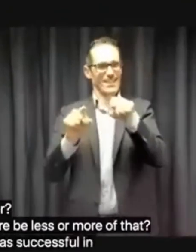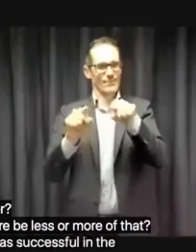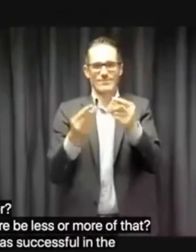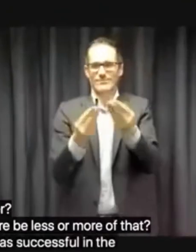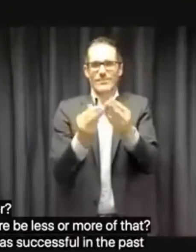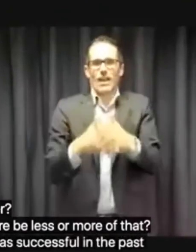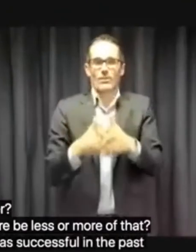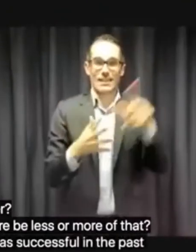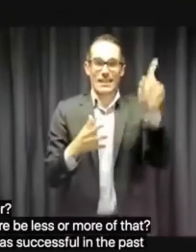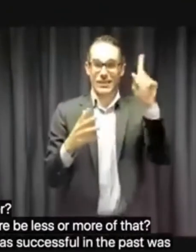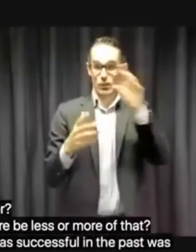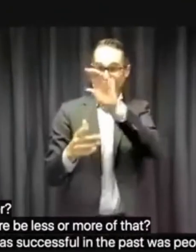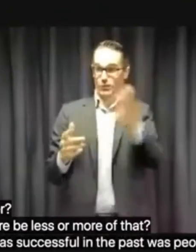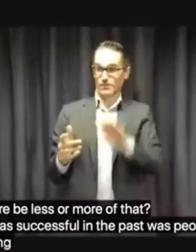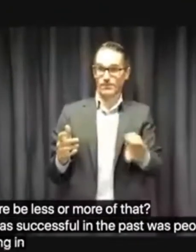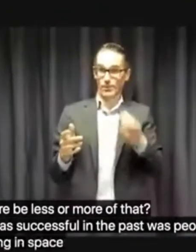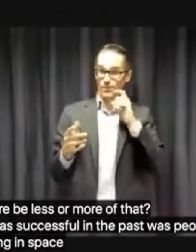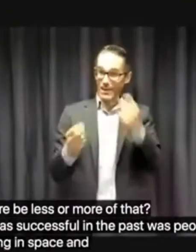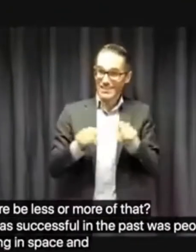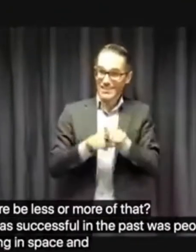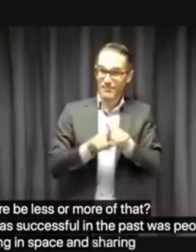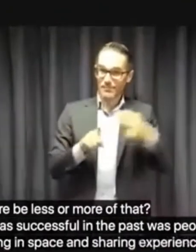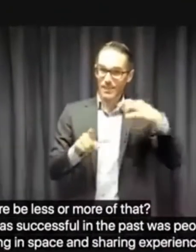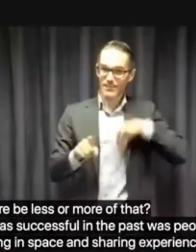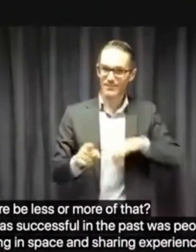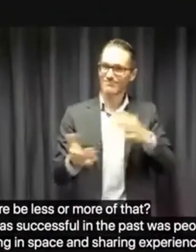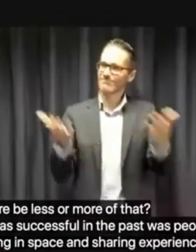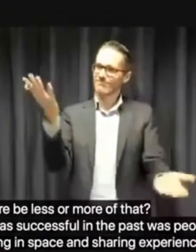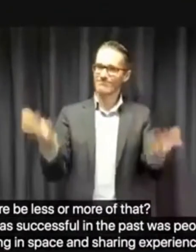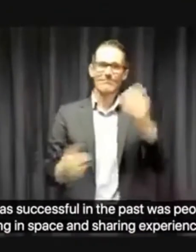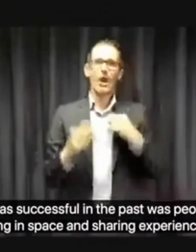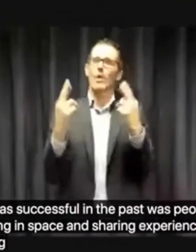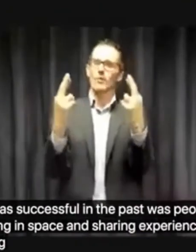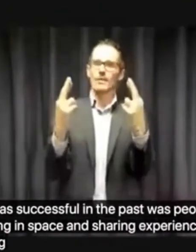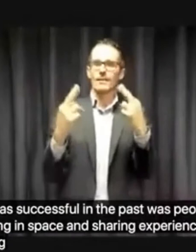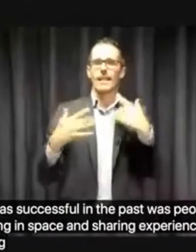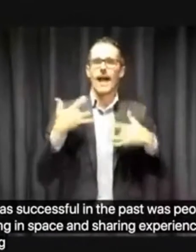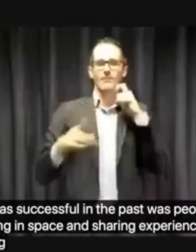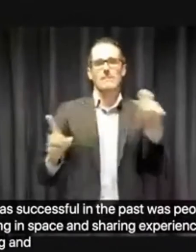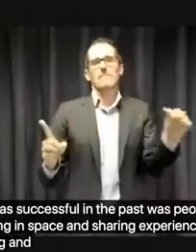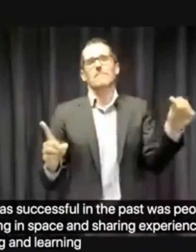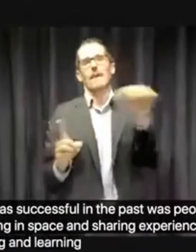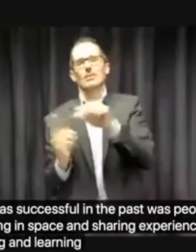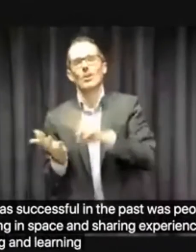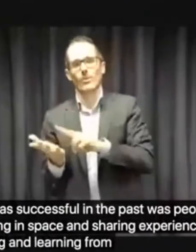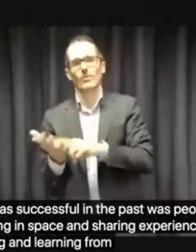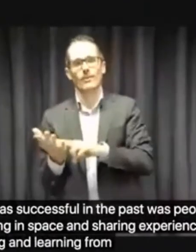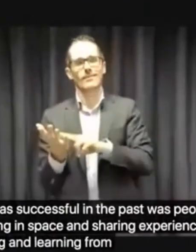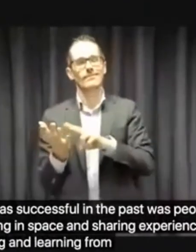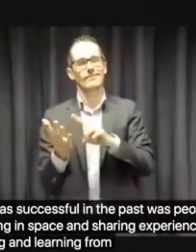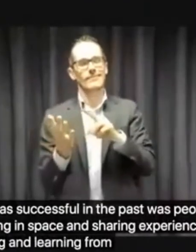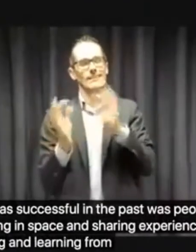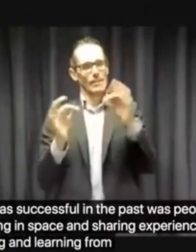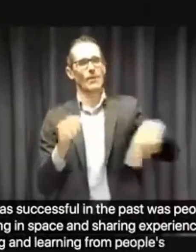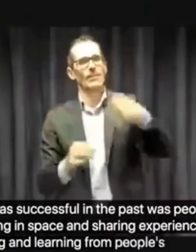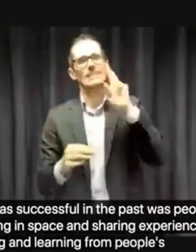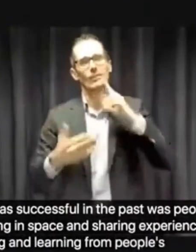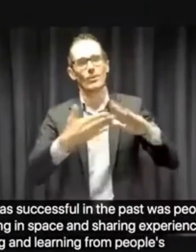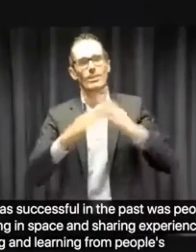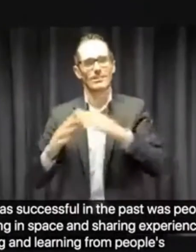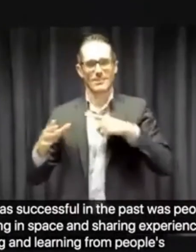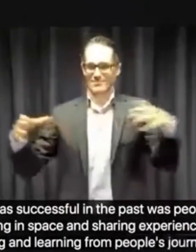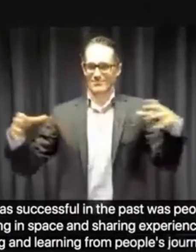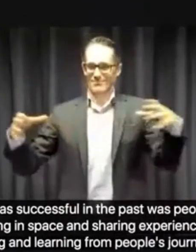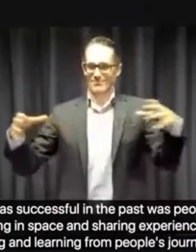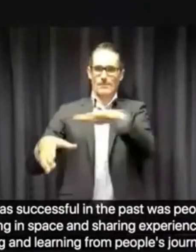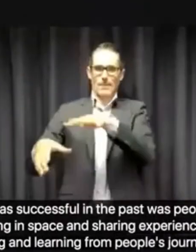advising, learning from people's journeys and so far, we don't always have the same benefits through Zoom. I'm not so sure, but I do hope that life goes